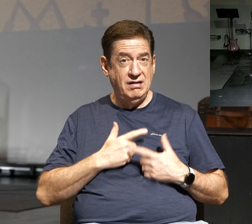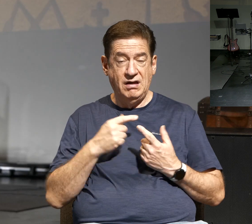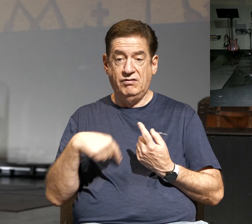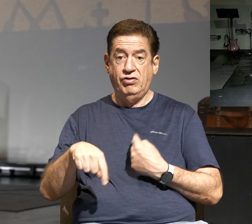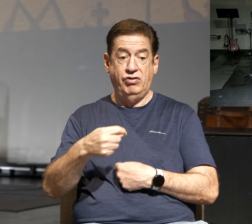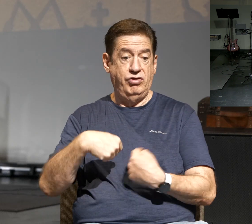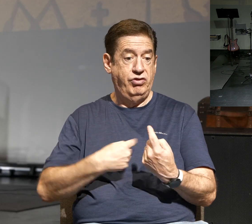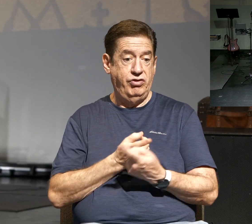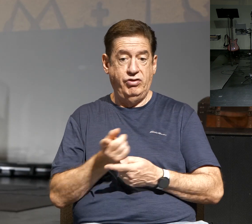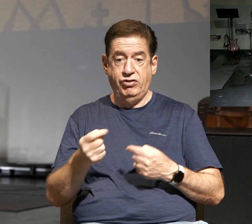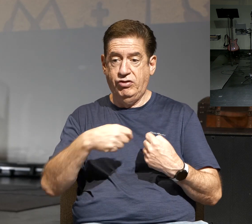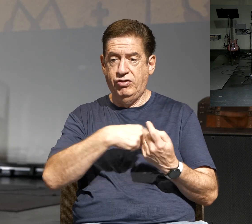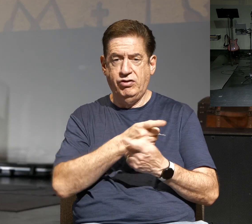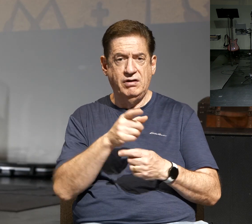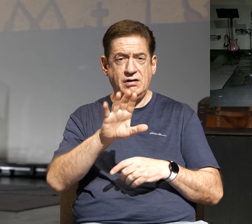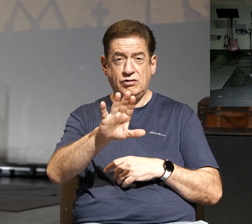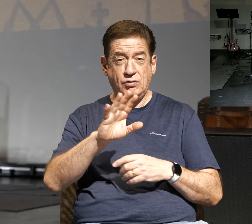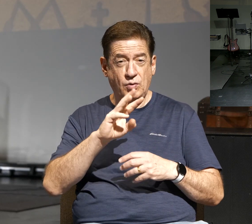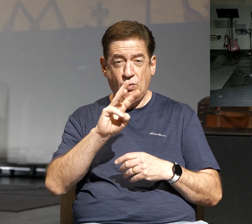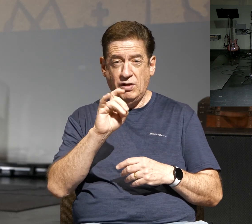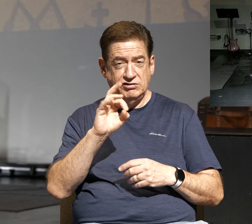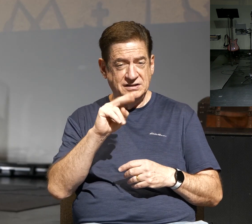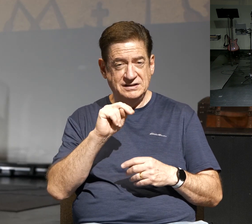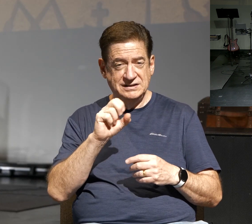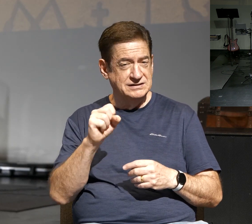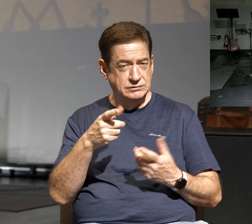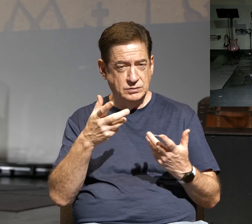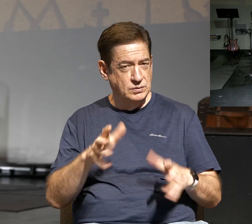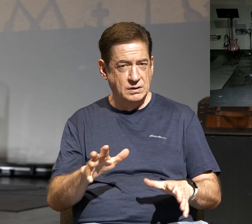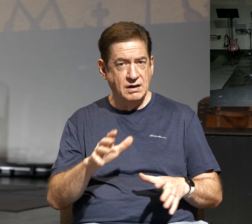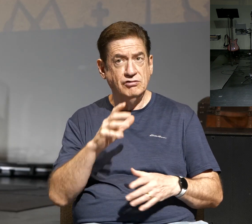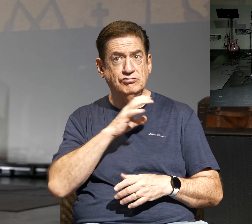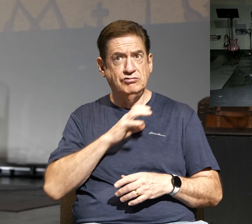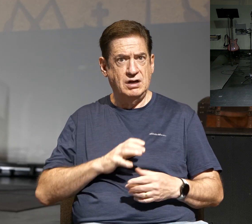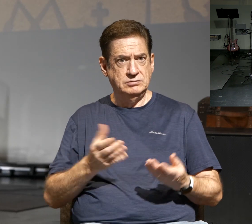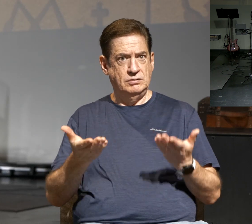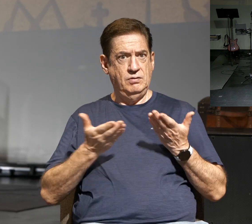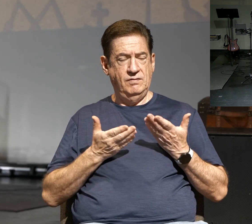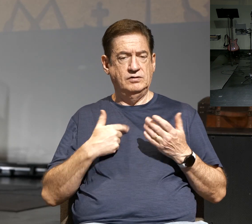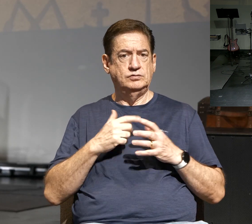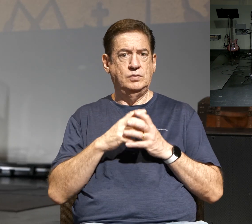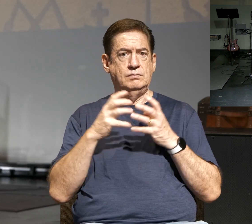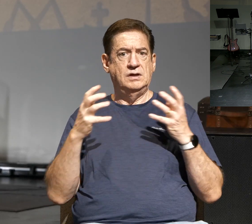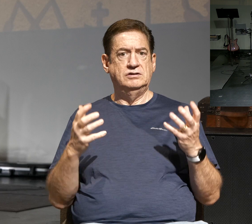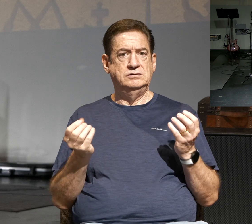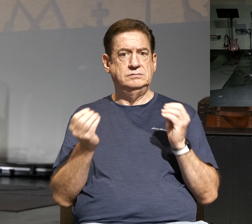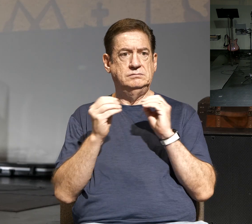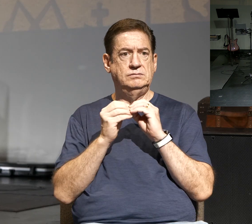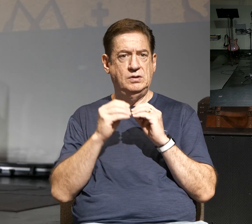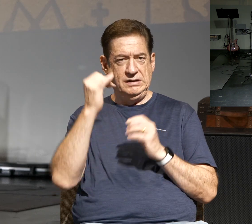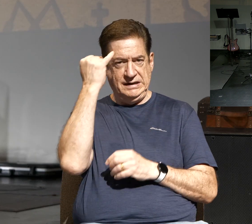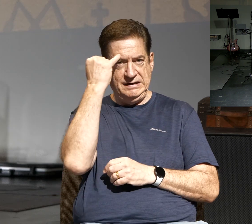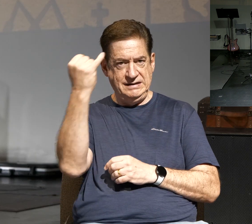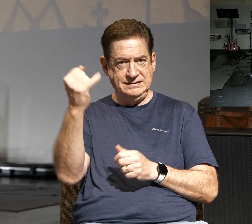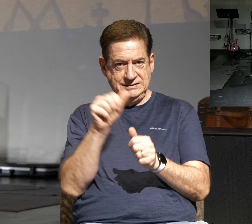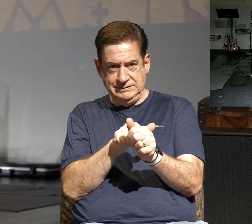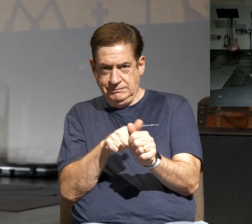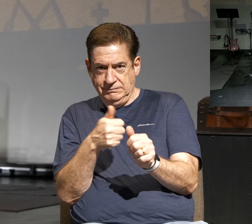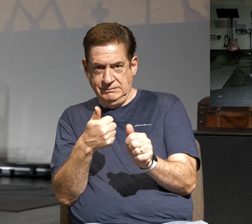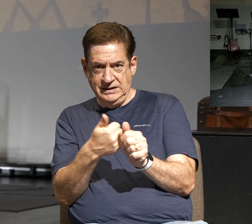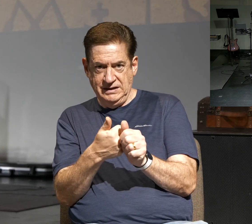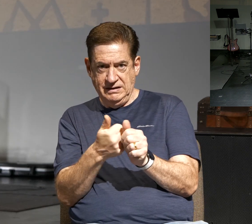wilderness, because Christ offers us so much more. That's really the idea behind the book of